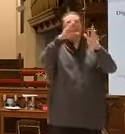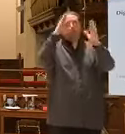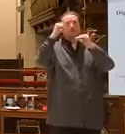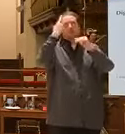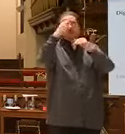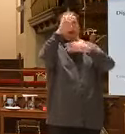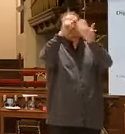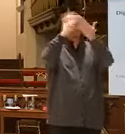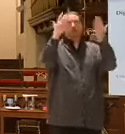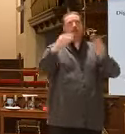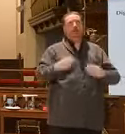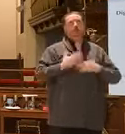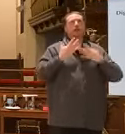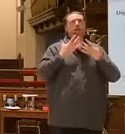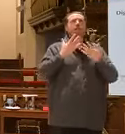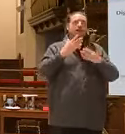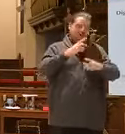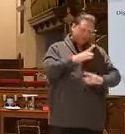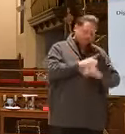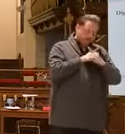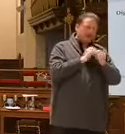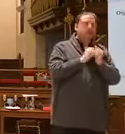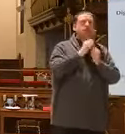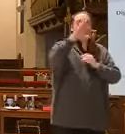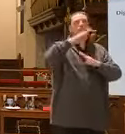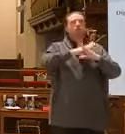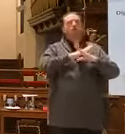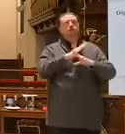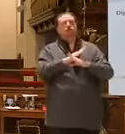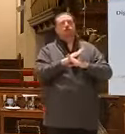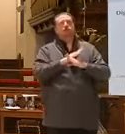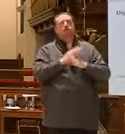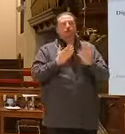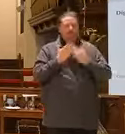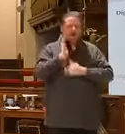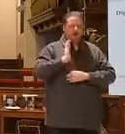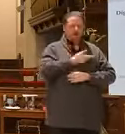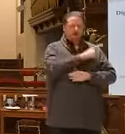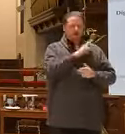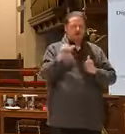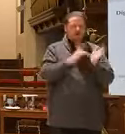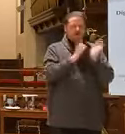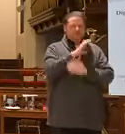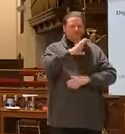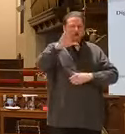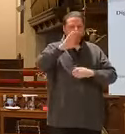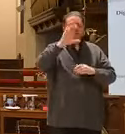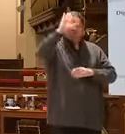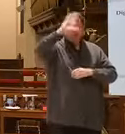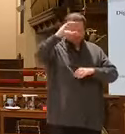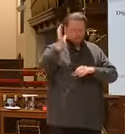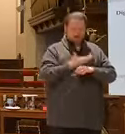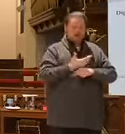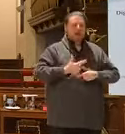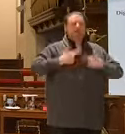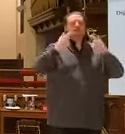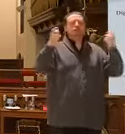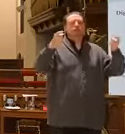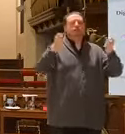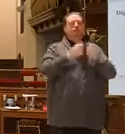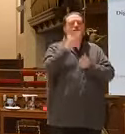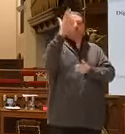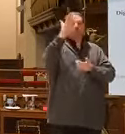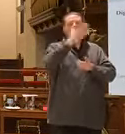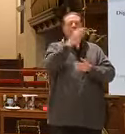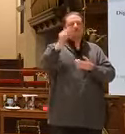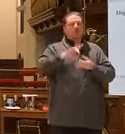be defended always by your protection. Through our Lord Jesus Christ, your Son, who lives and reigns with you